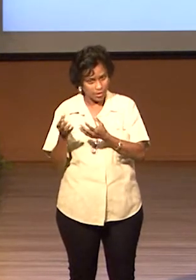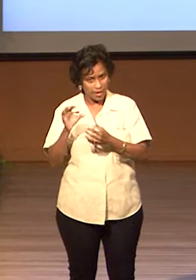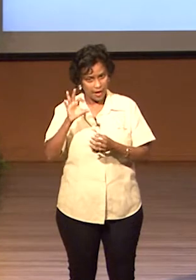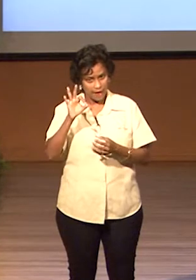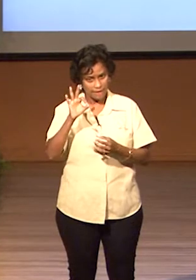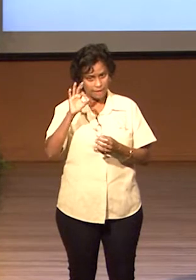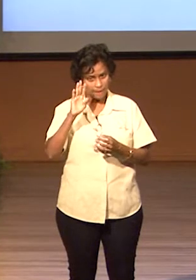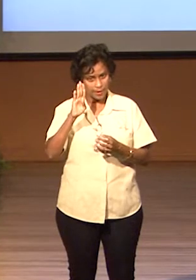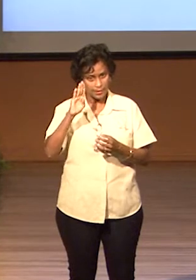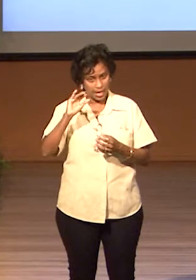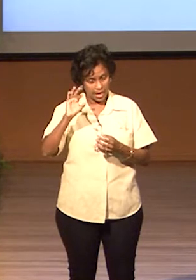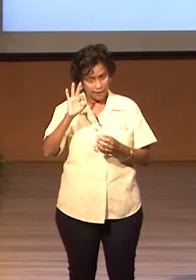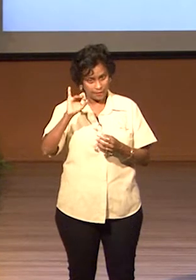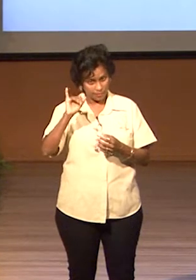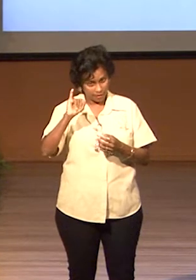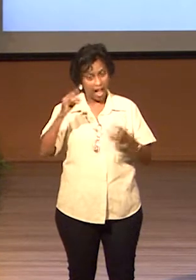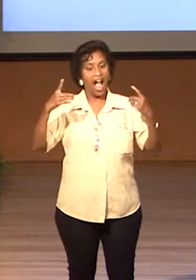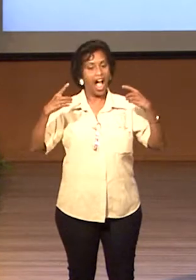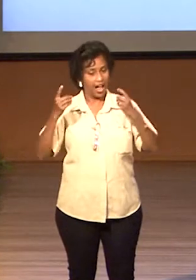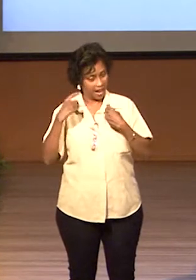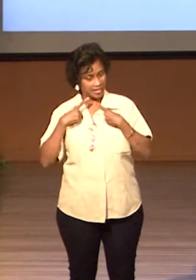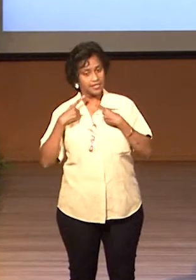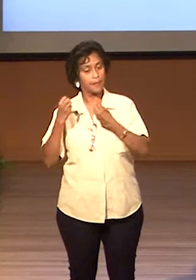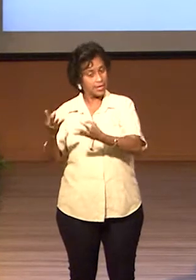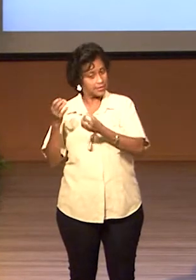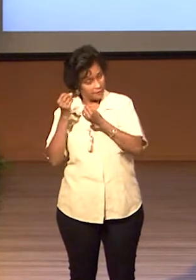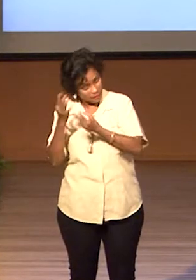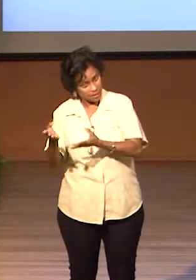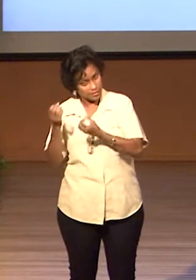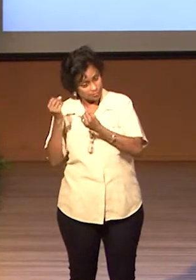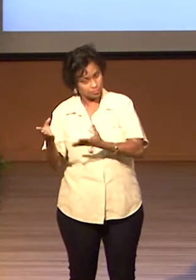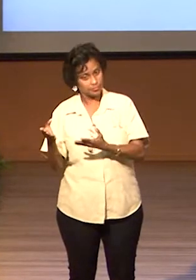house, they found it. So when